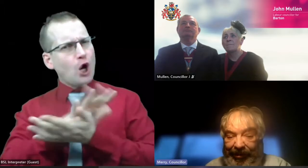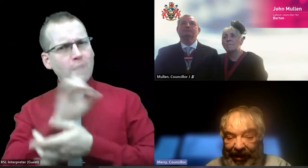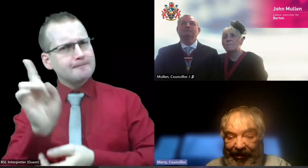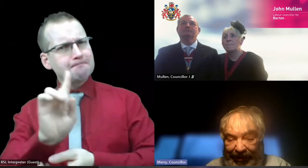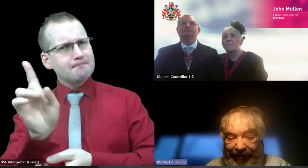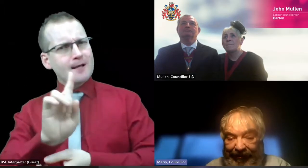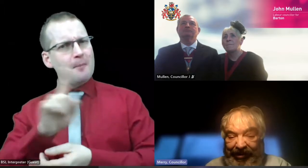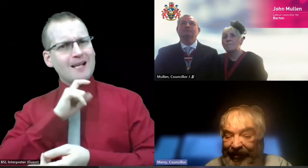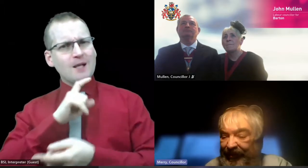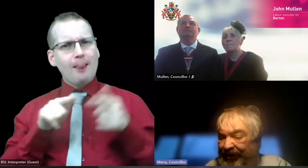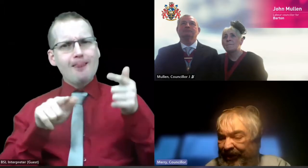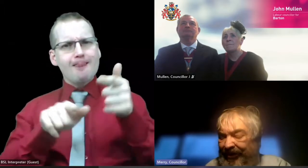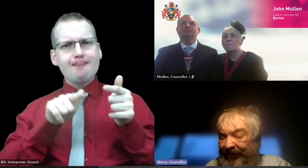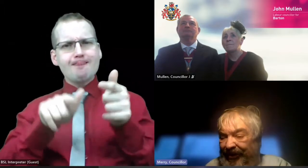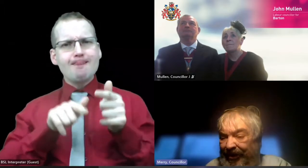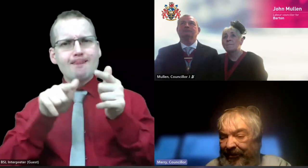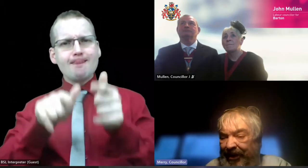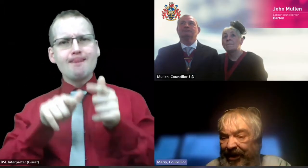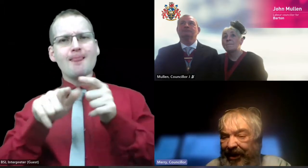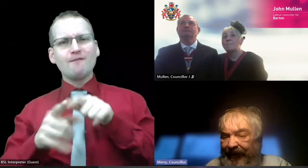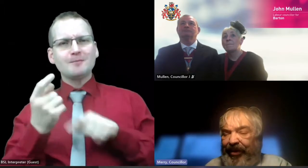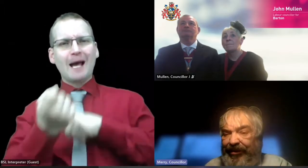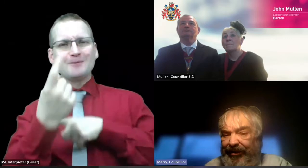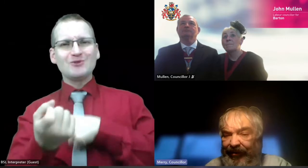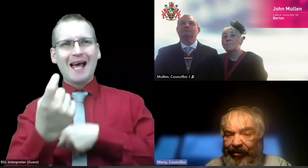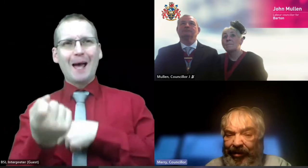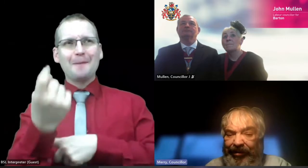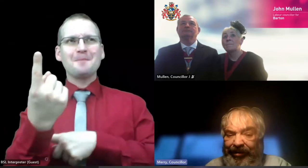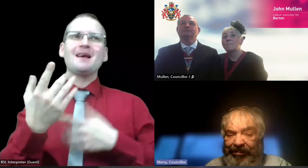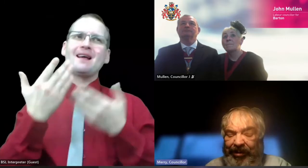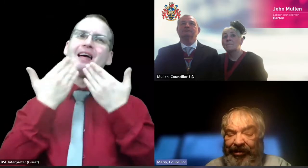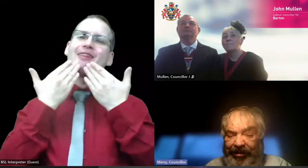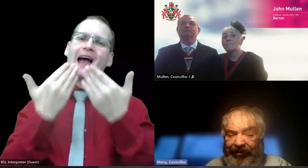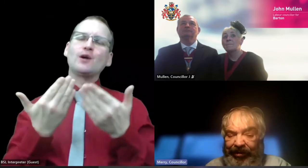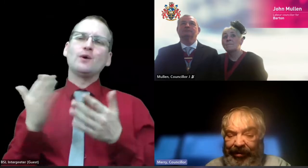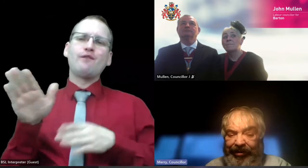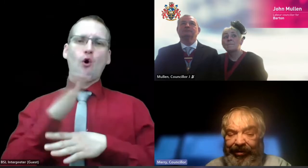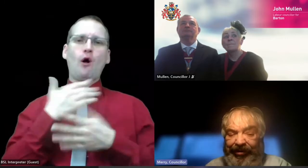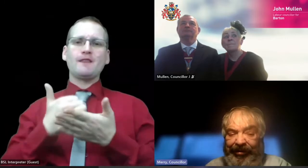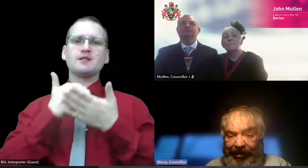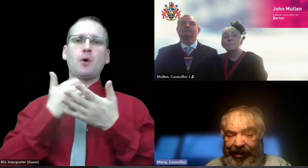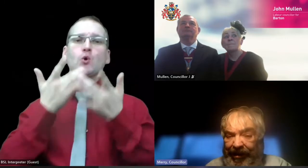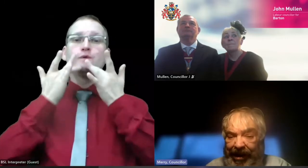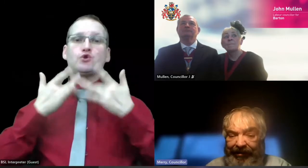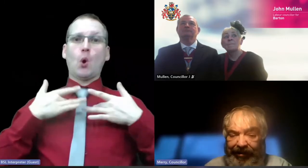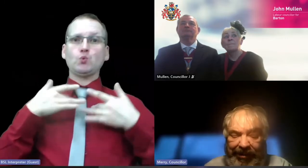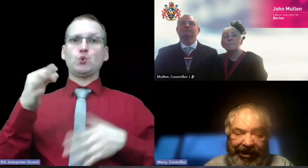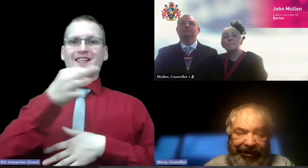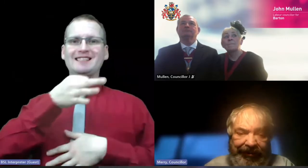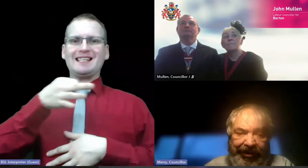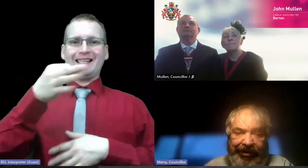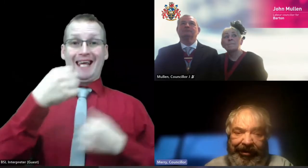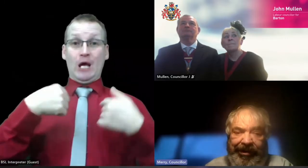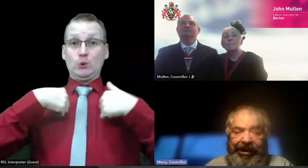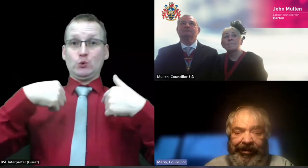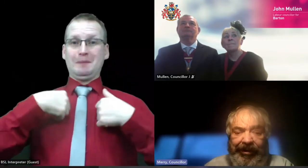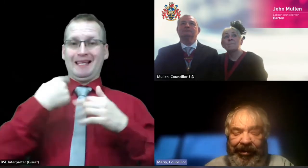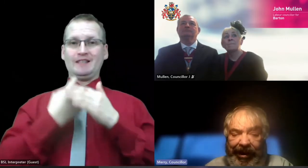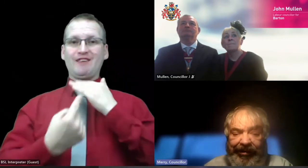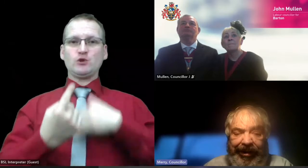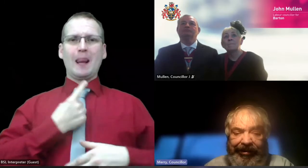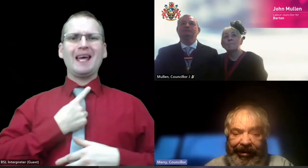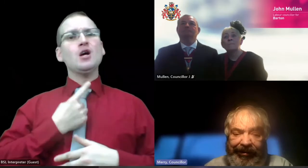be tormenting you, I'm sure, from time to time. And thank you for all the support you've shown to the city and to me individually.